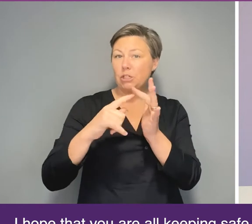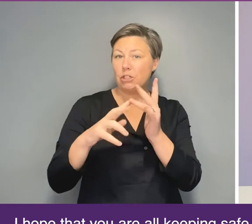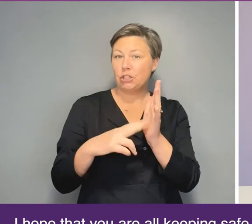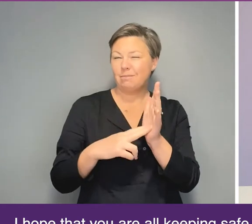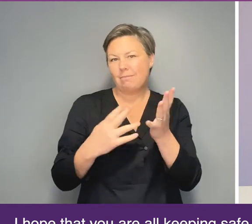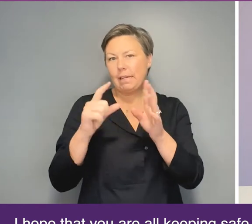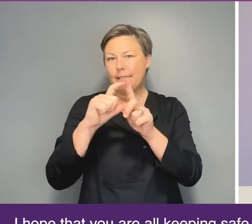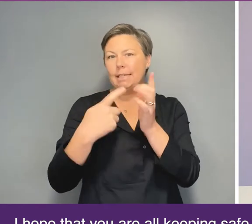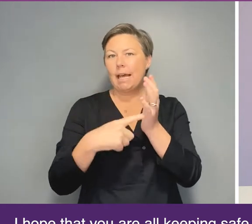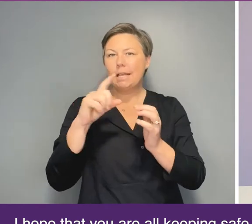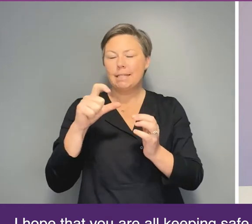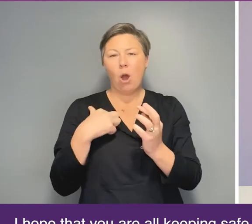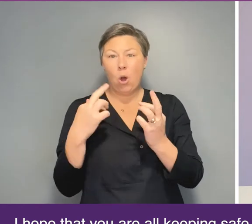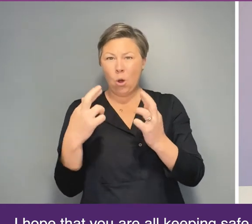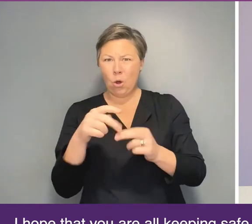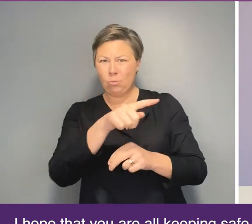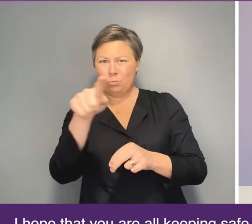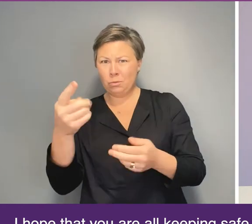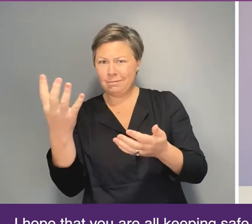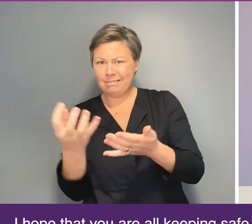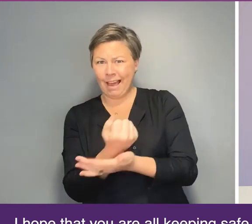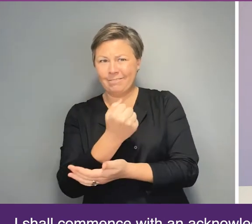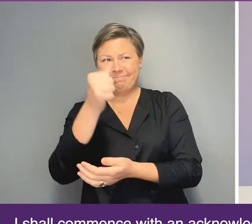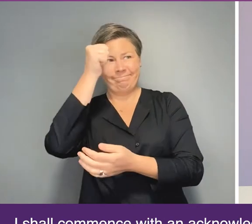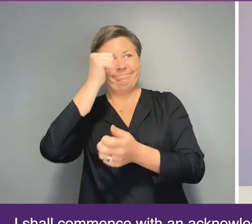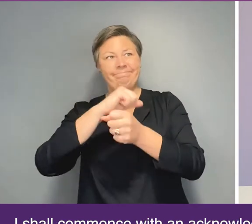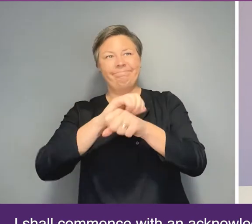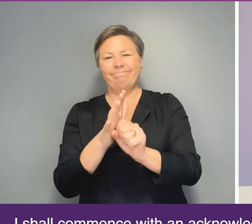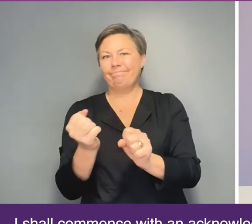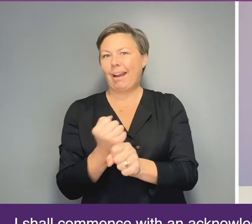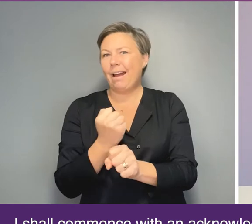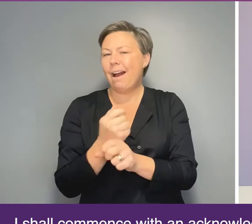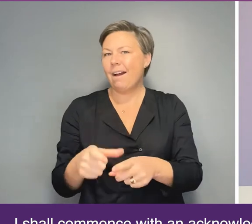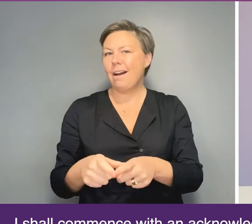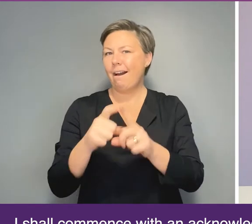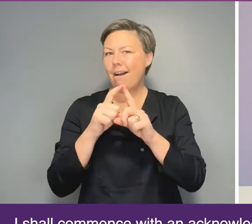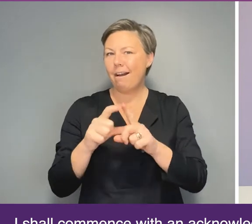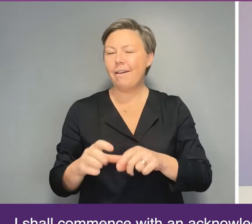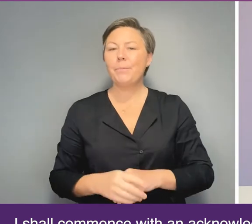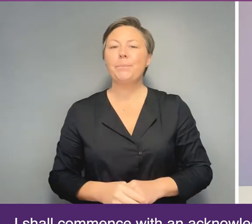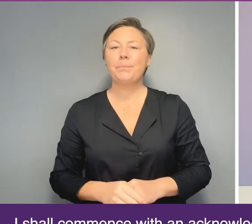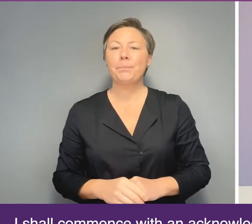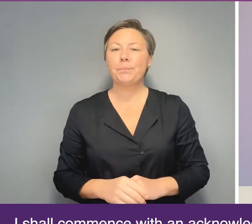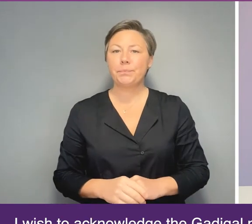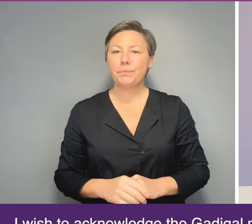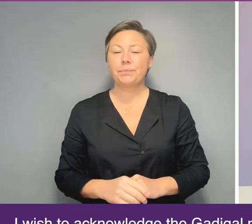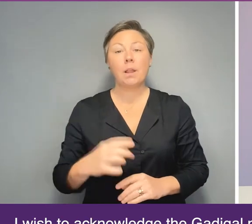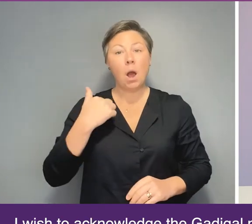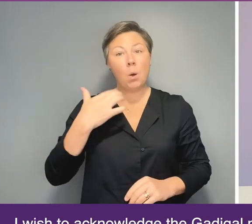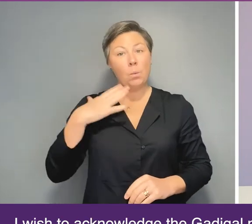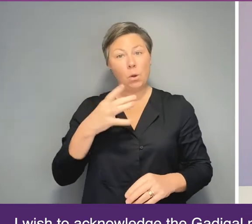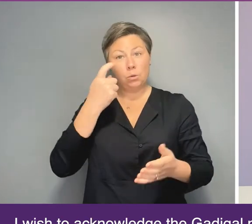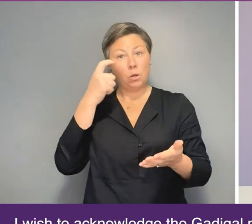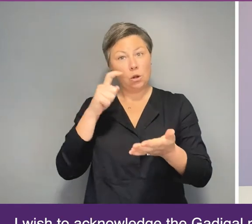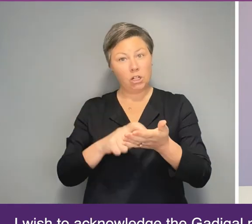safe and well during these very difficult times. I shall commence with an acknowledgement of country. I wish to